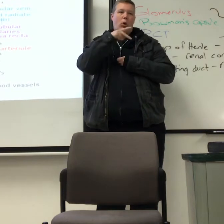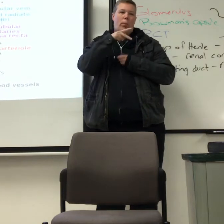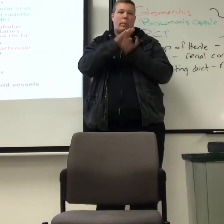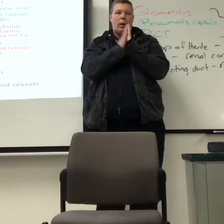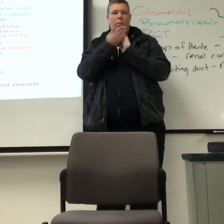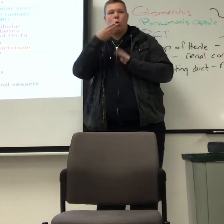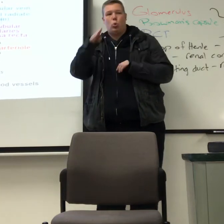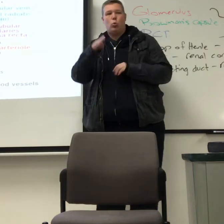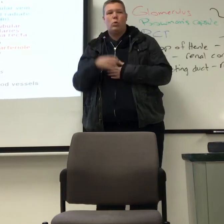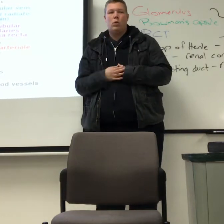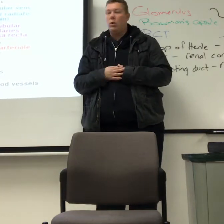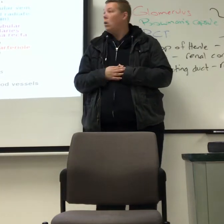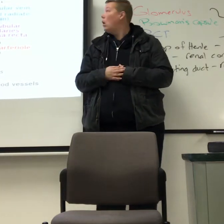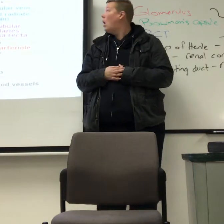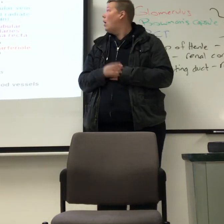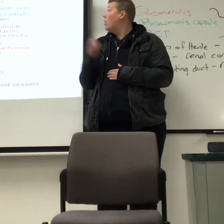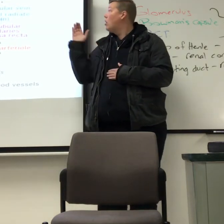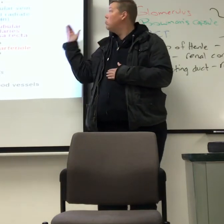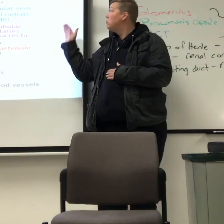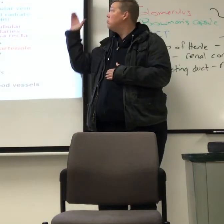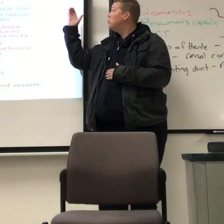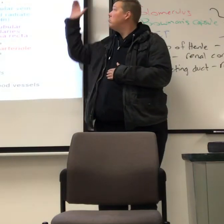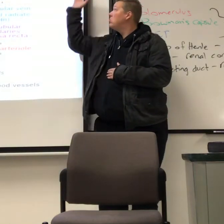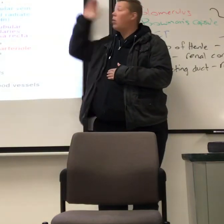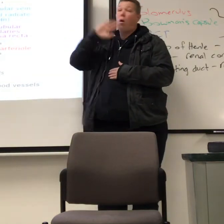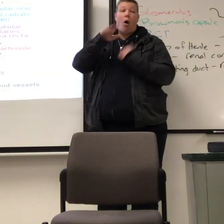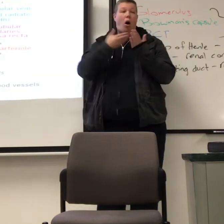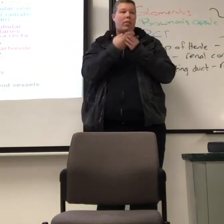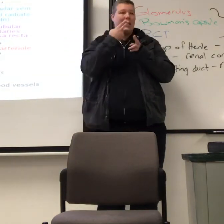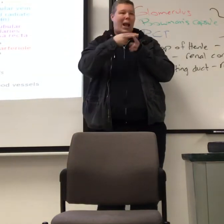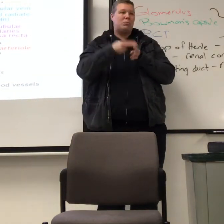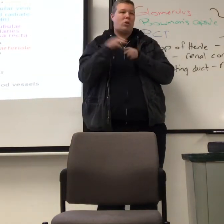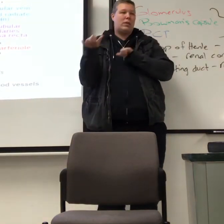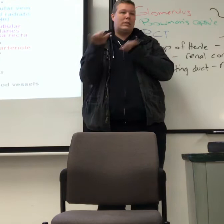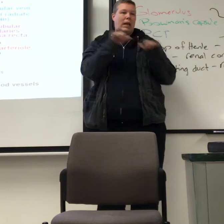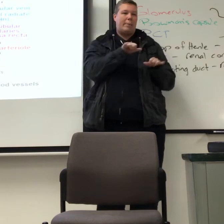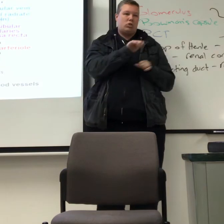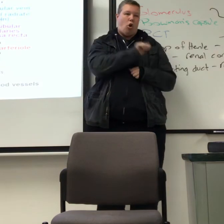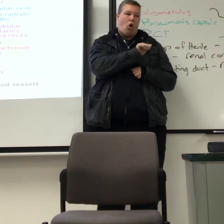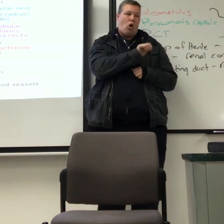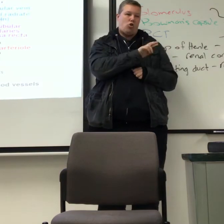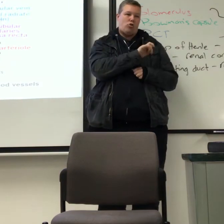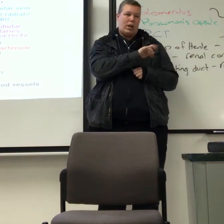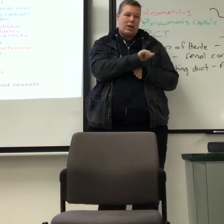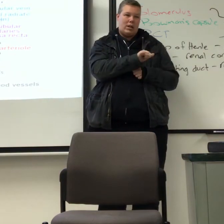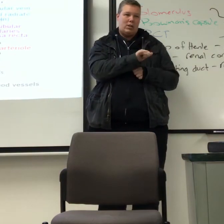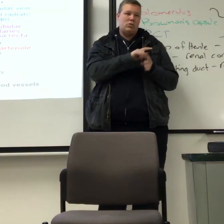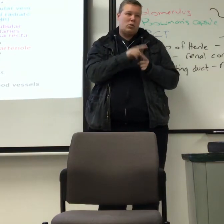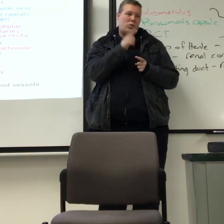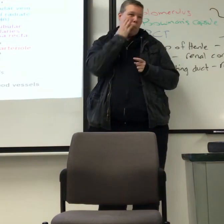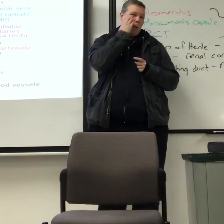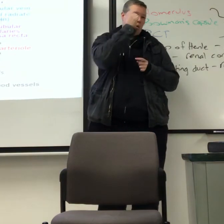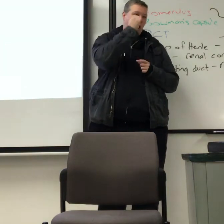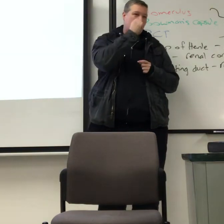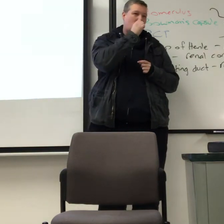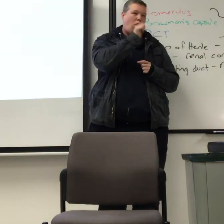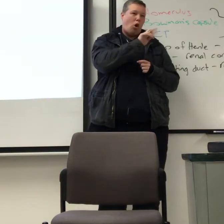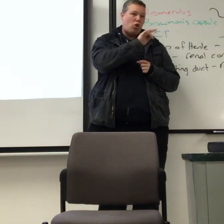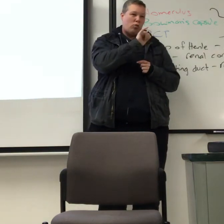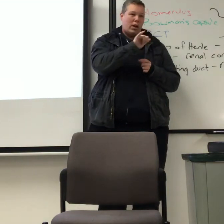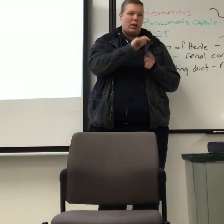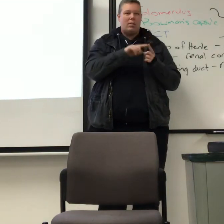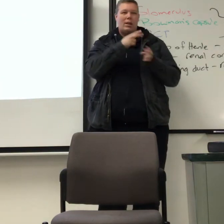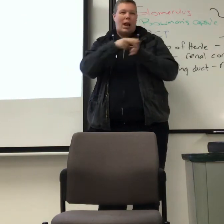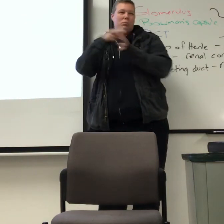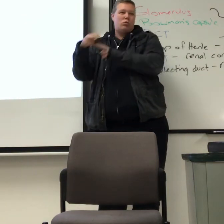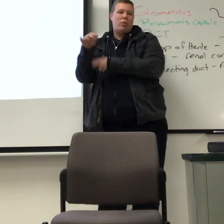the same names as the arteries, so they make it easy for you. So the blood supply is interacting with the